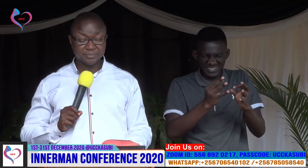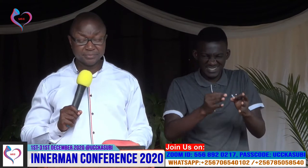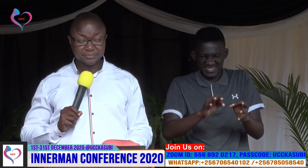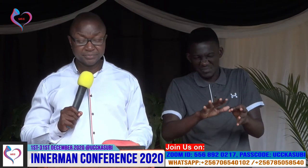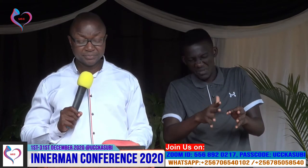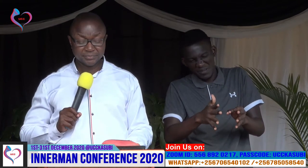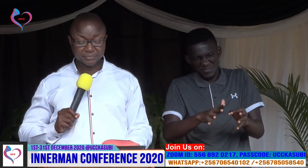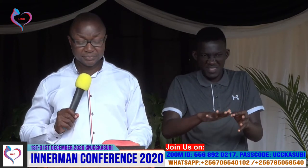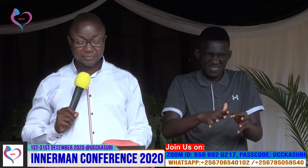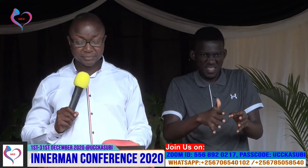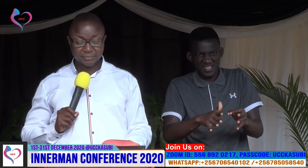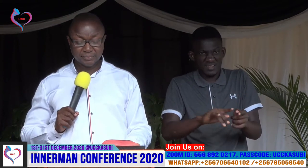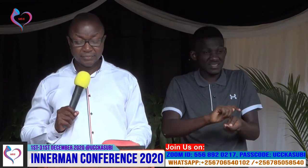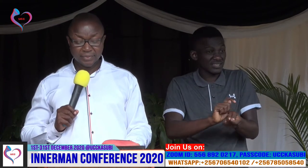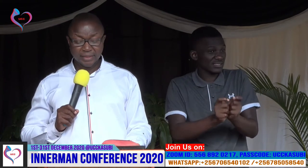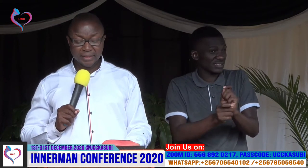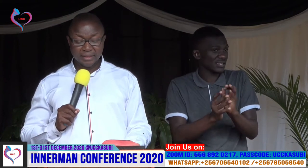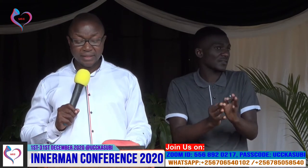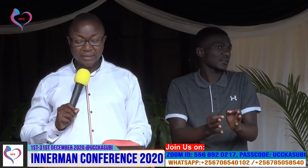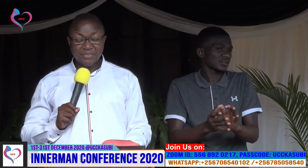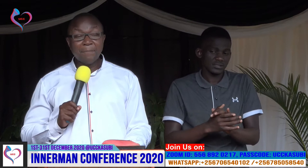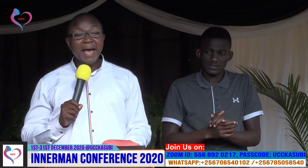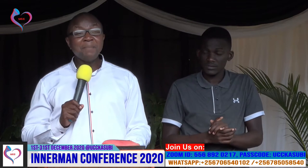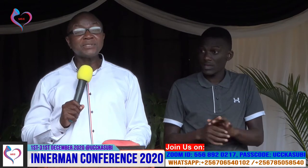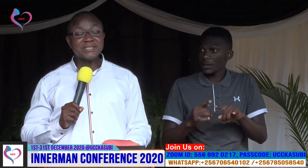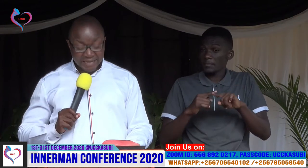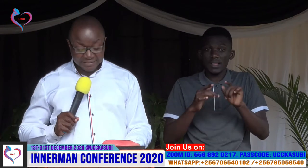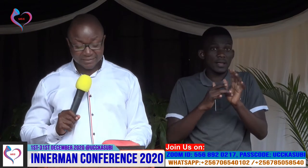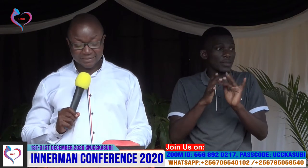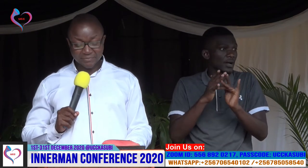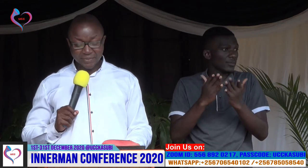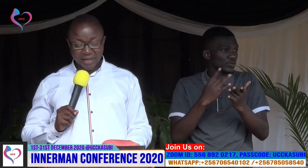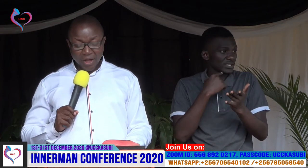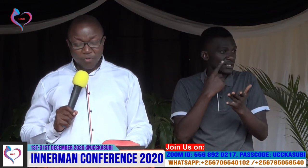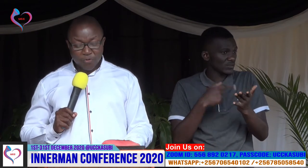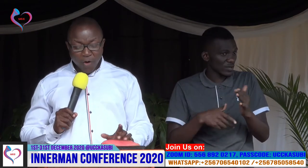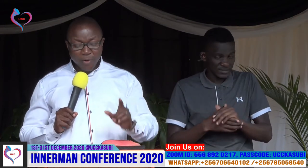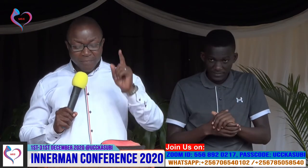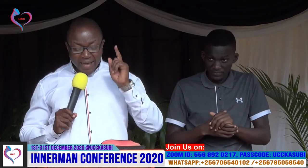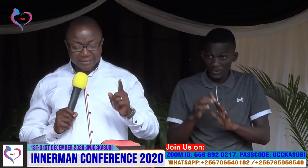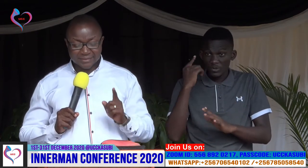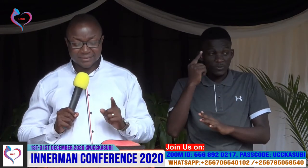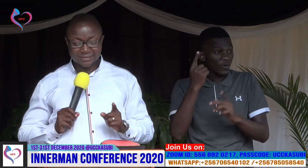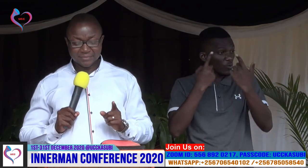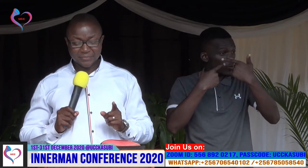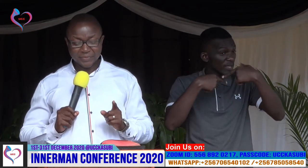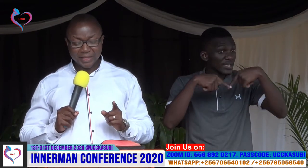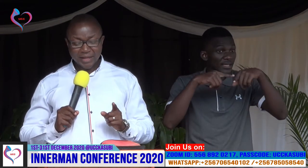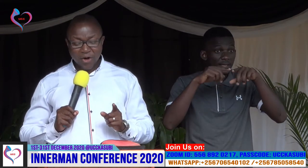scripture. The Bible says, for we